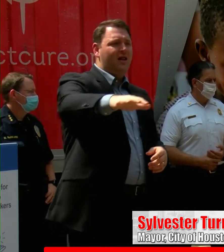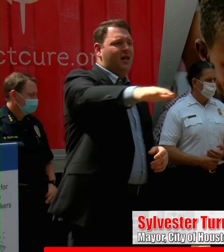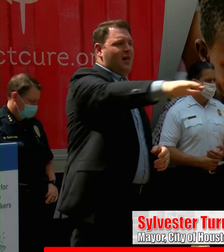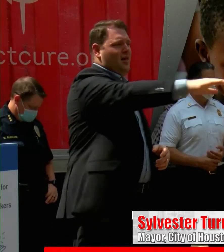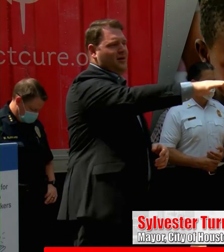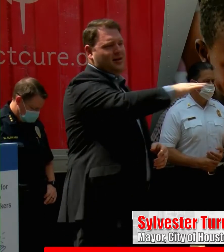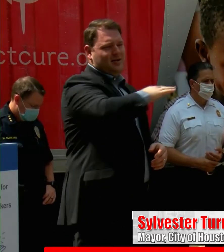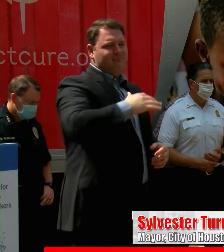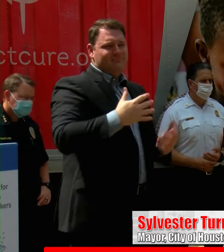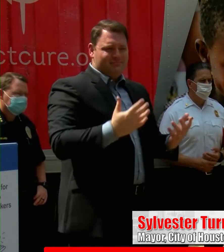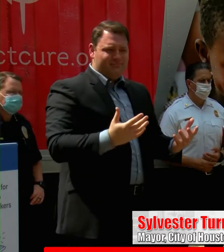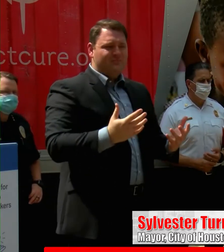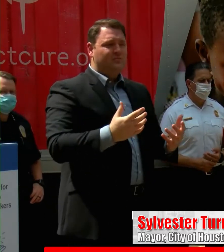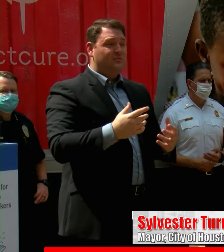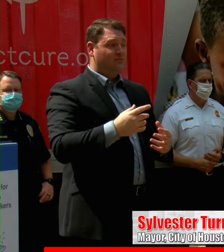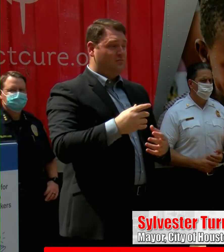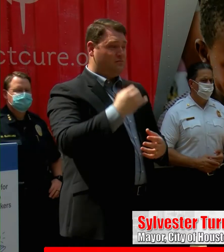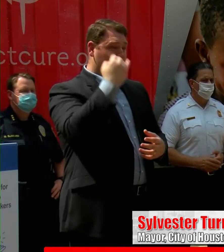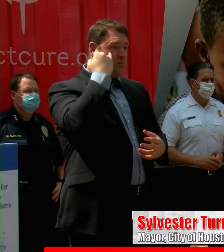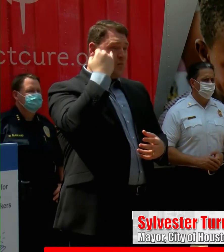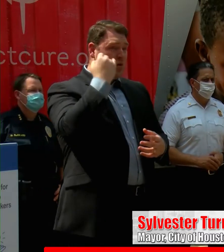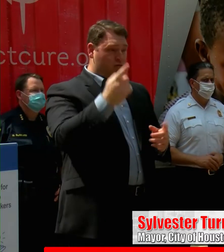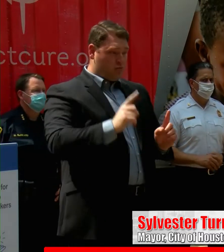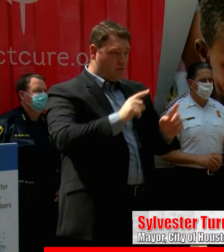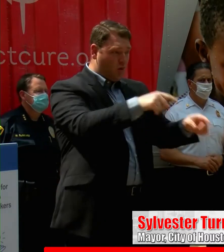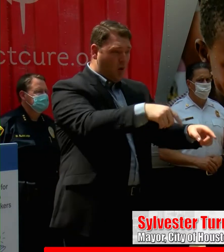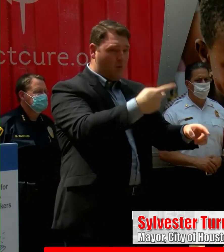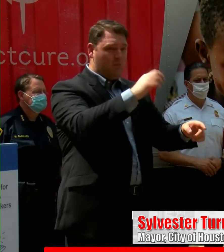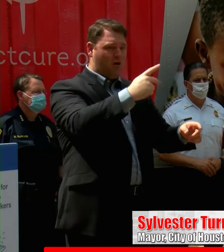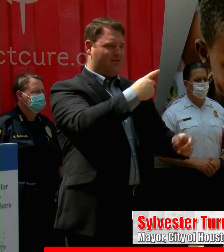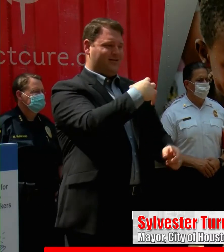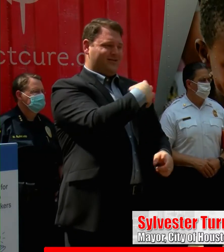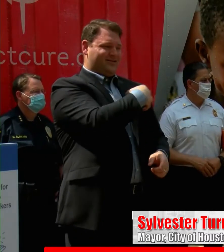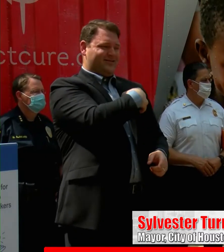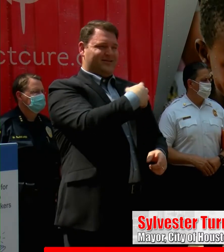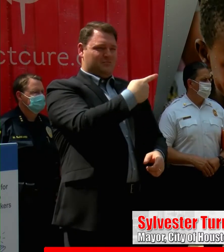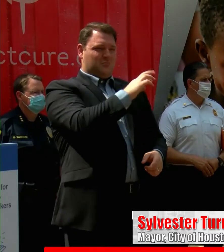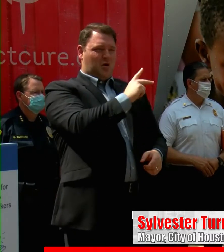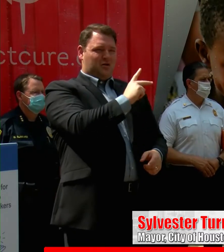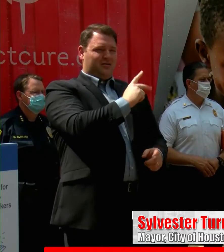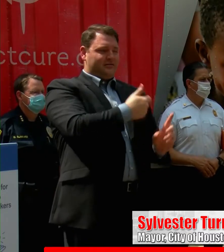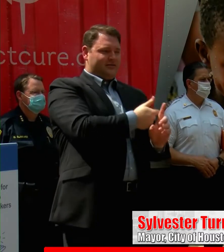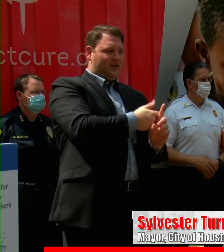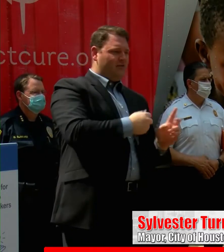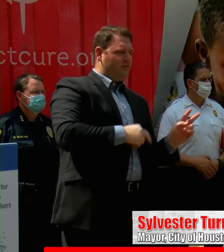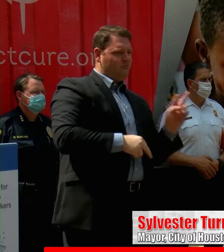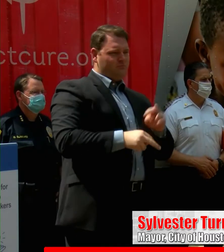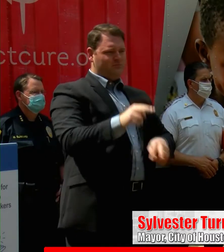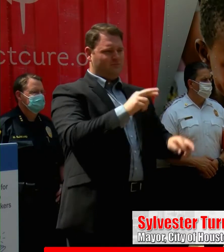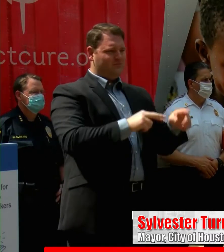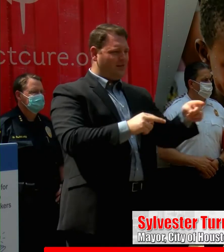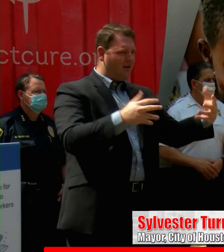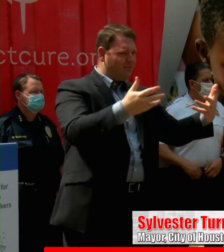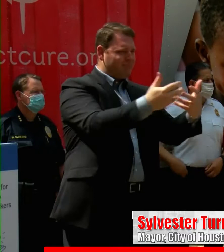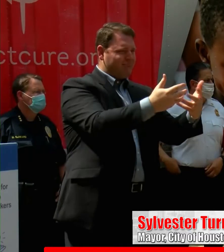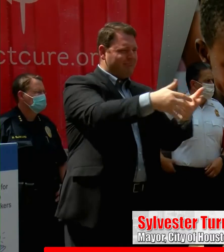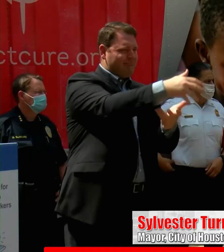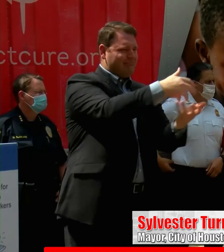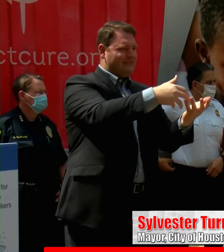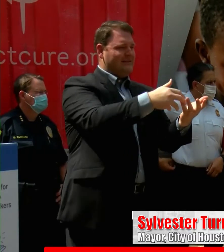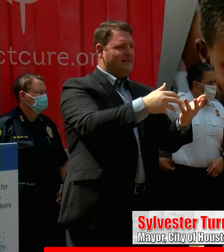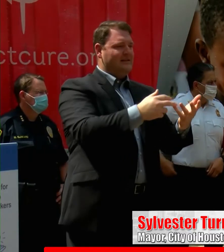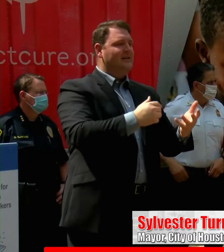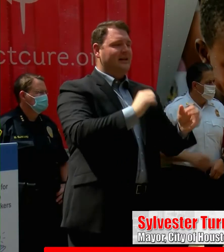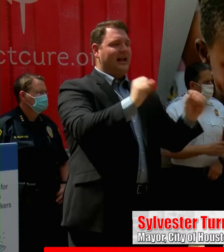instructions that if they go to a park and it's crowded, people are not engaging in social distancing, they have the prerogative on the spot to shut it down. Follow up on that